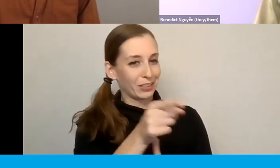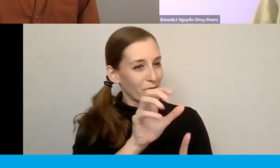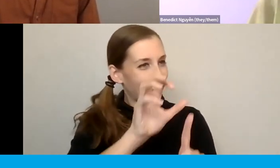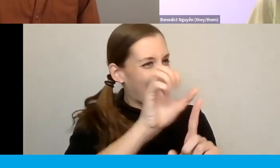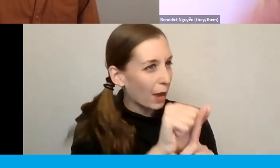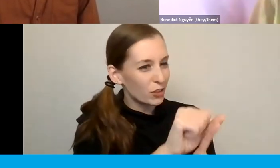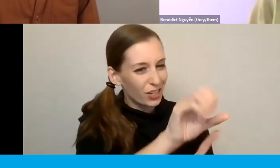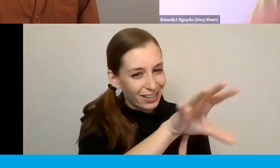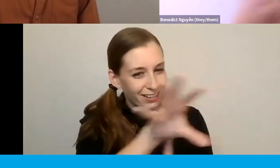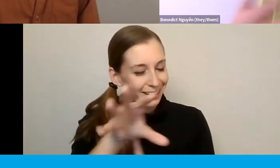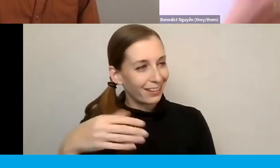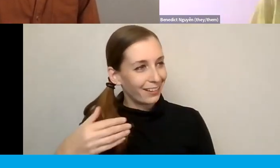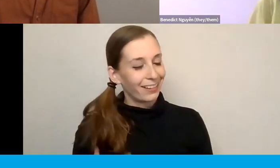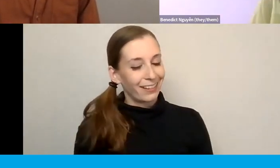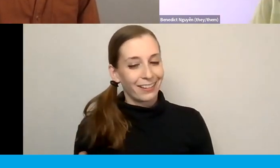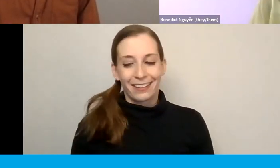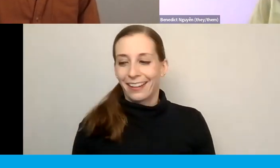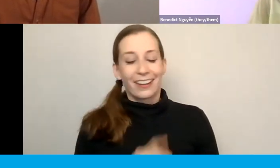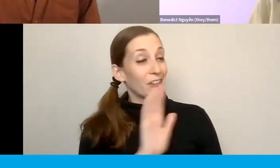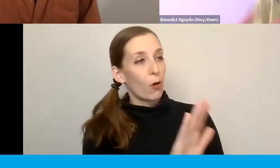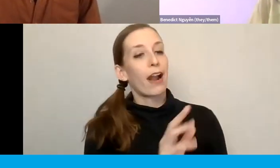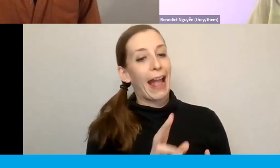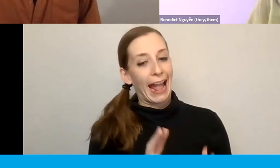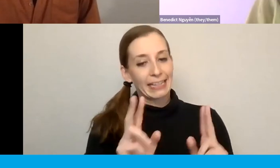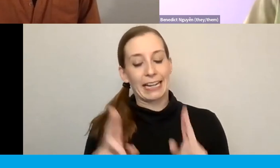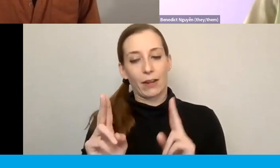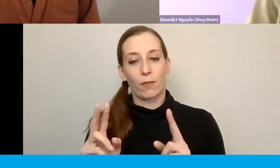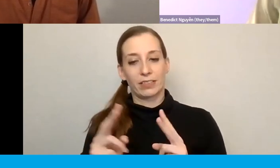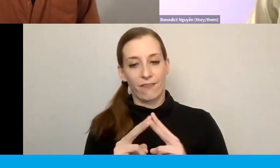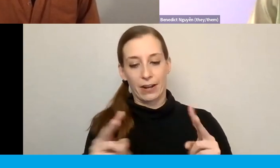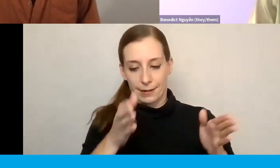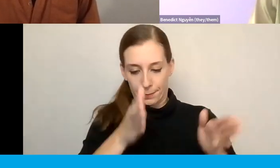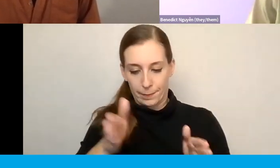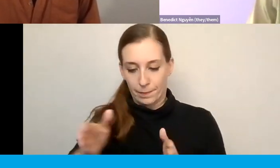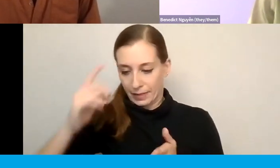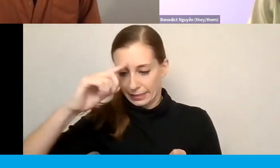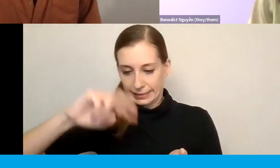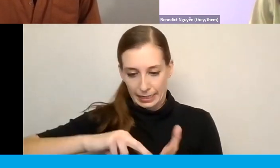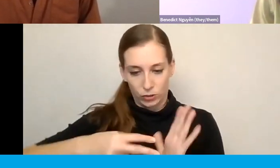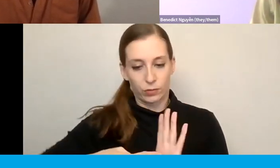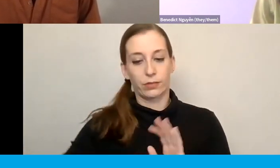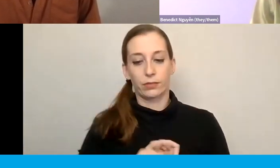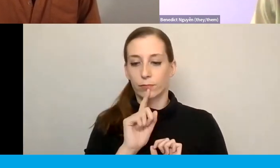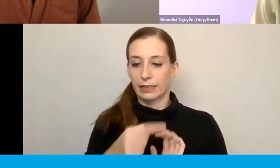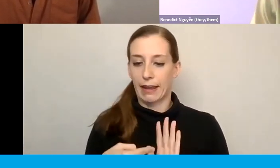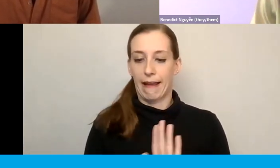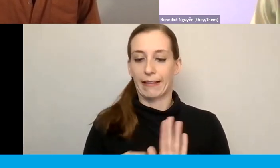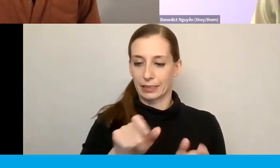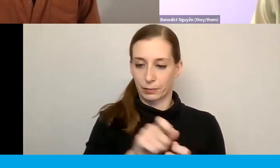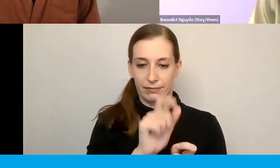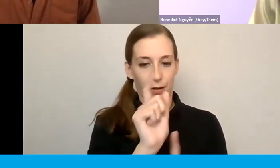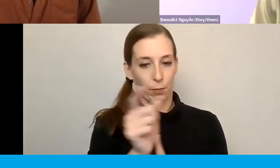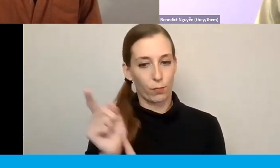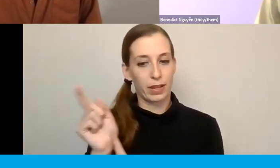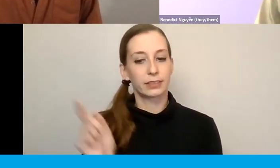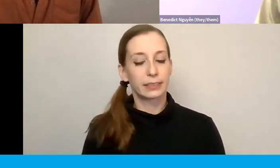what you're like, the editing was super intentional to highlight some of those moments and ask